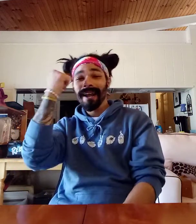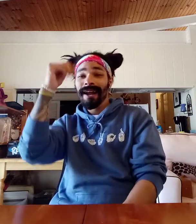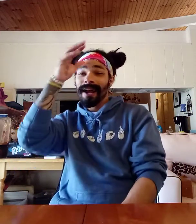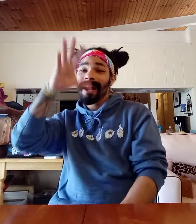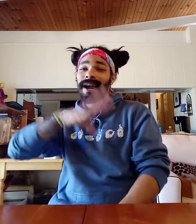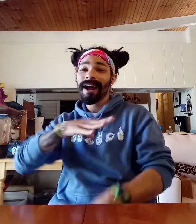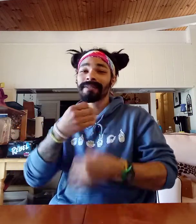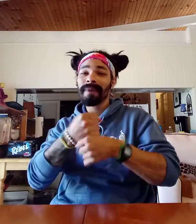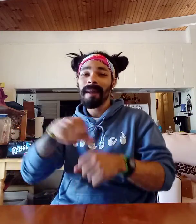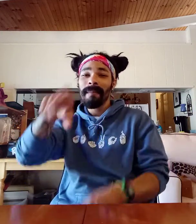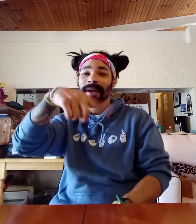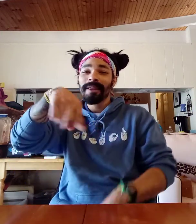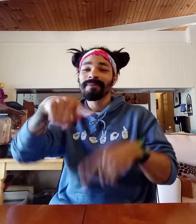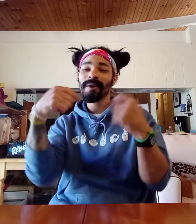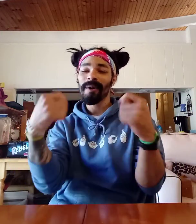Cause men make them toys